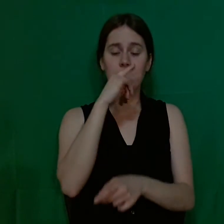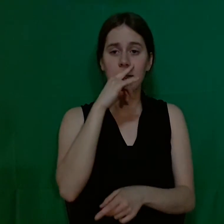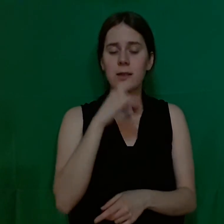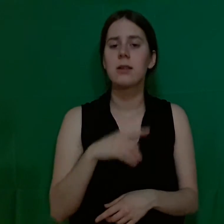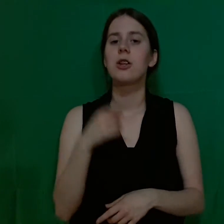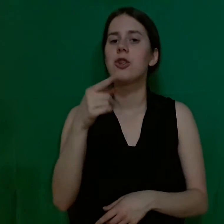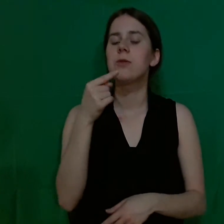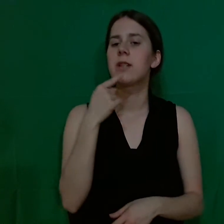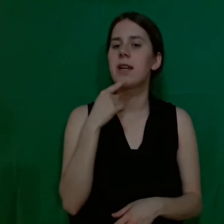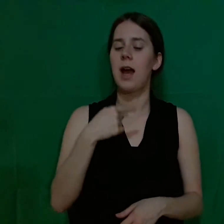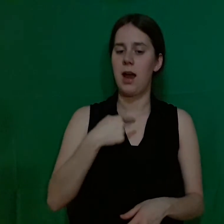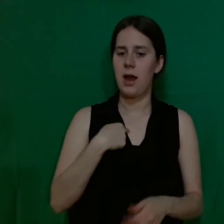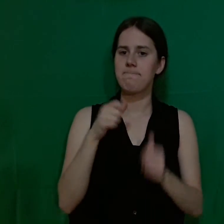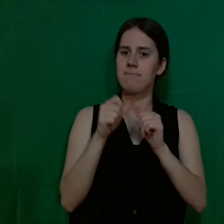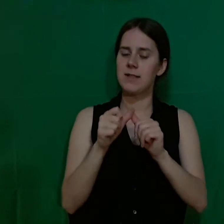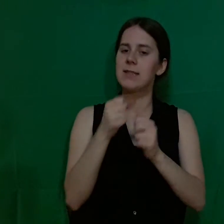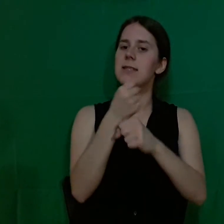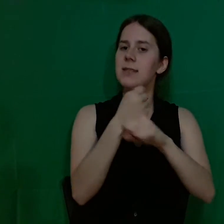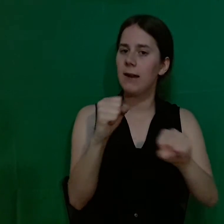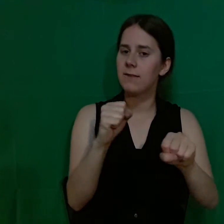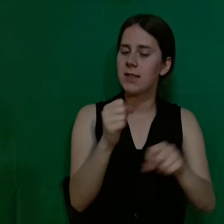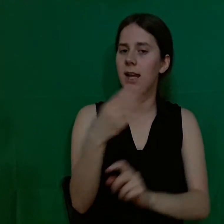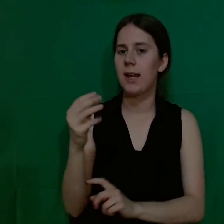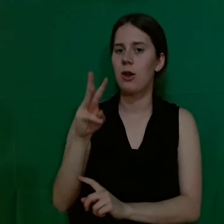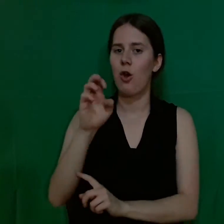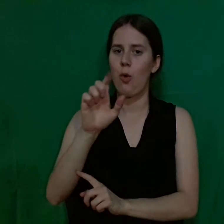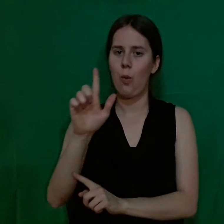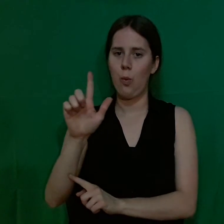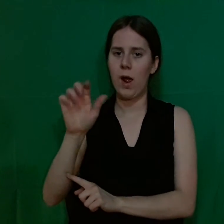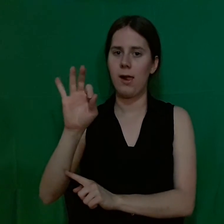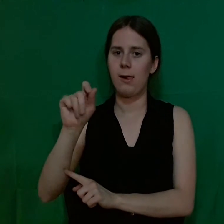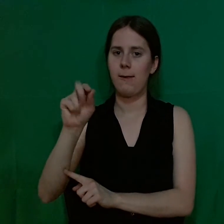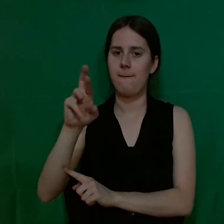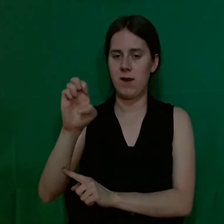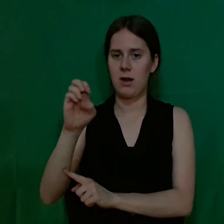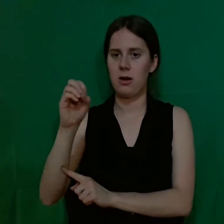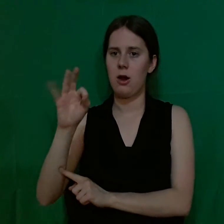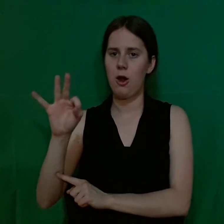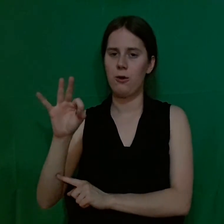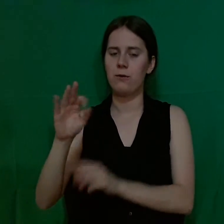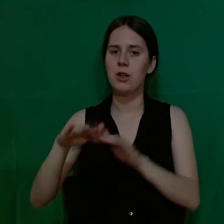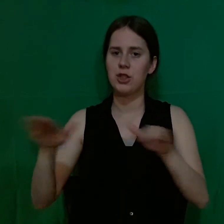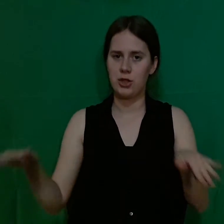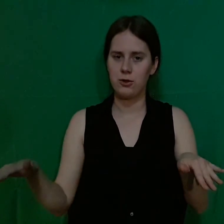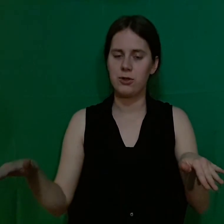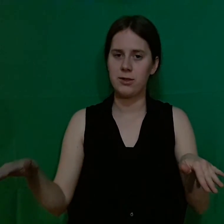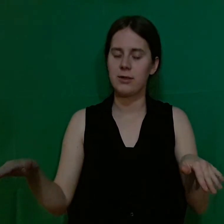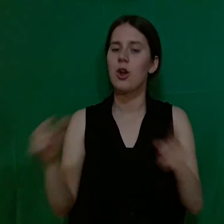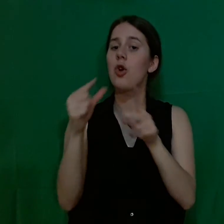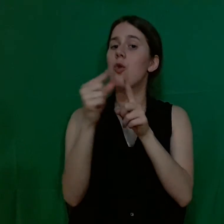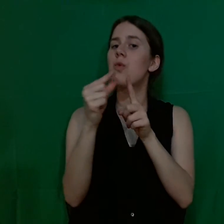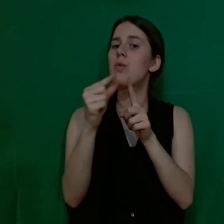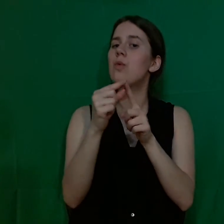welfare of children. And word's choice, it all depends on what you've done and how you choose